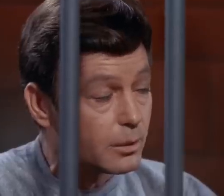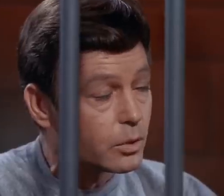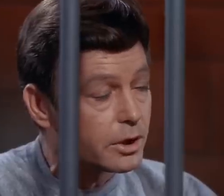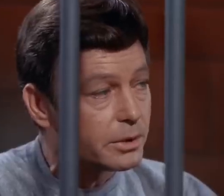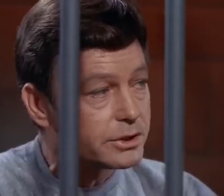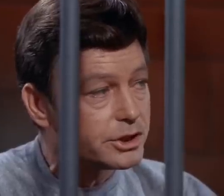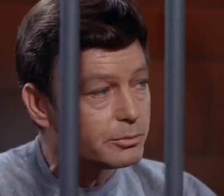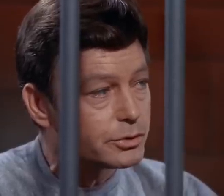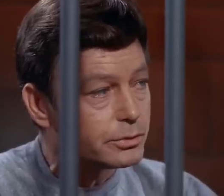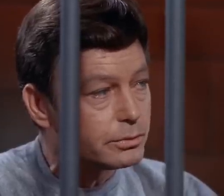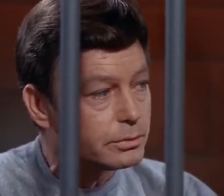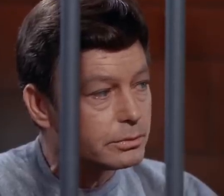I'm worried about Jim, too.